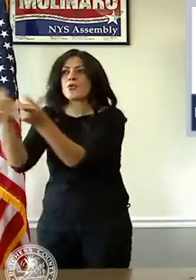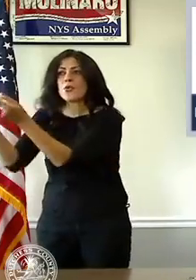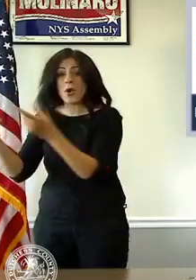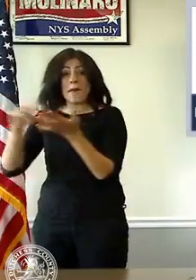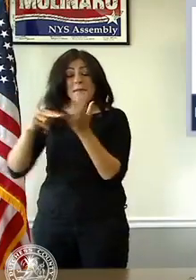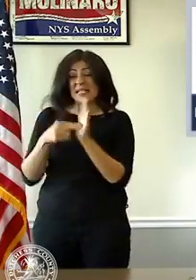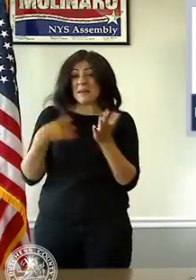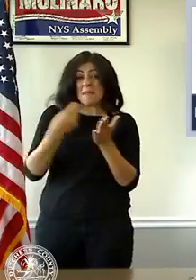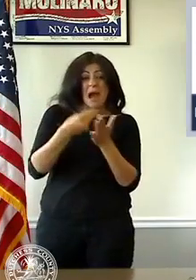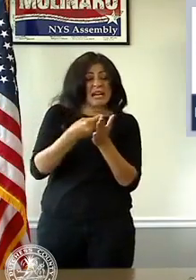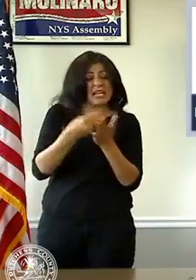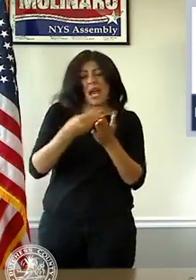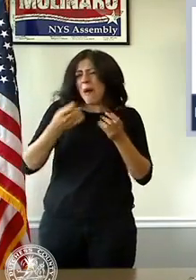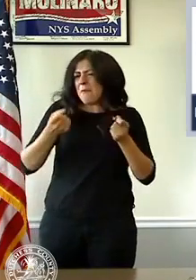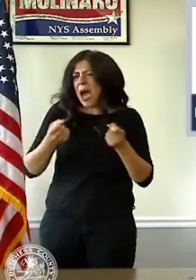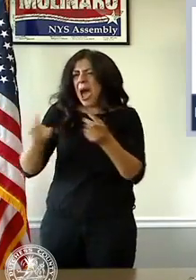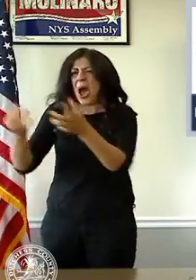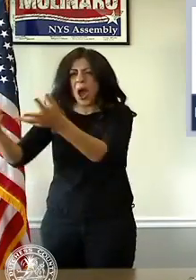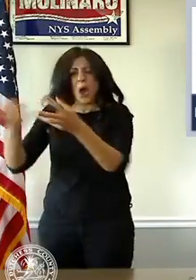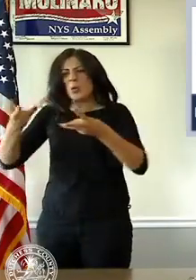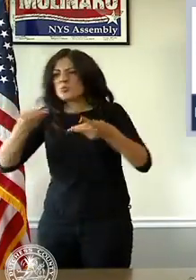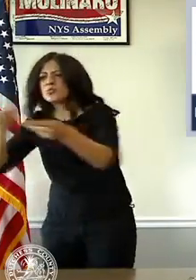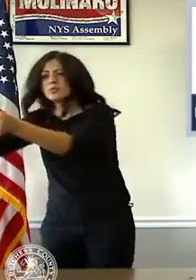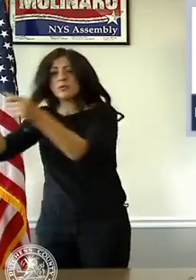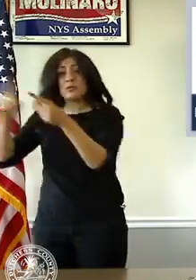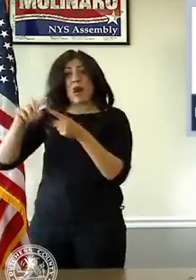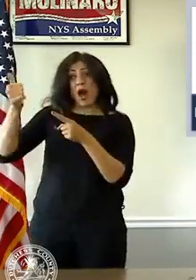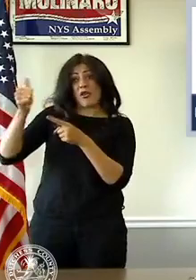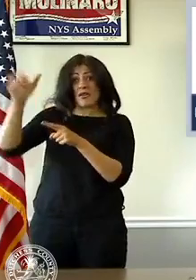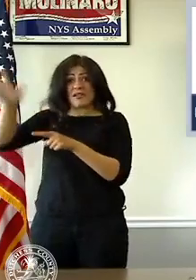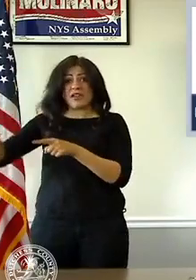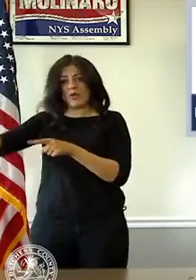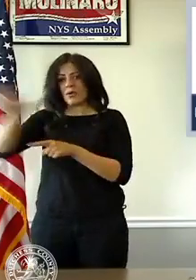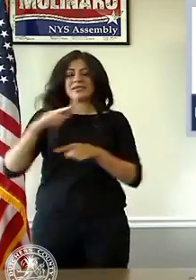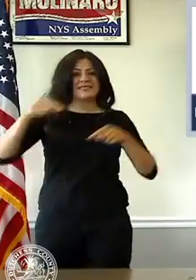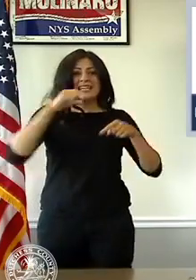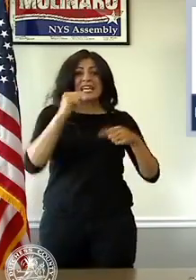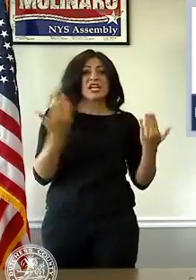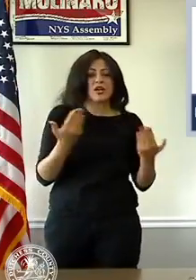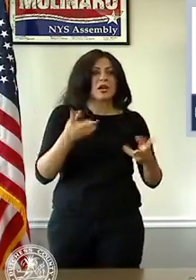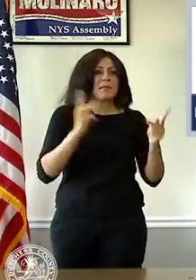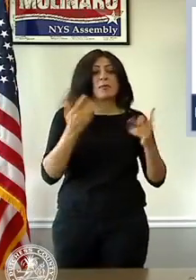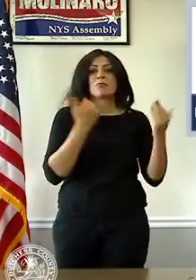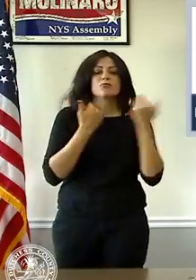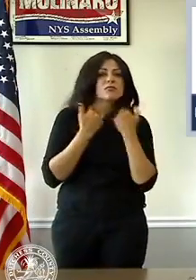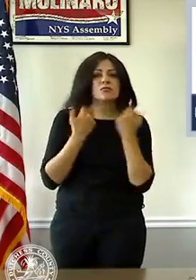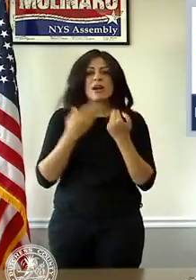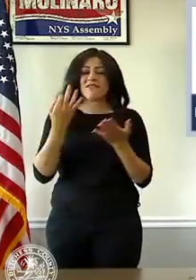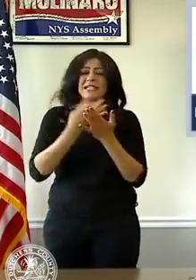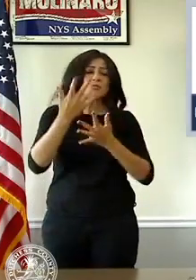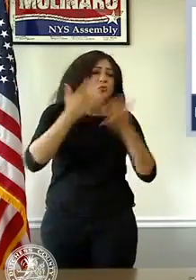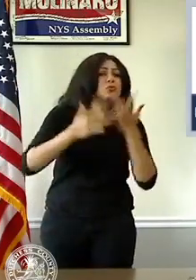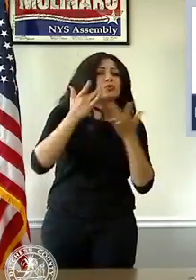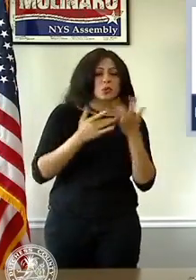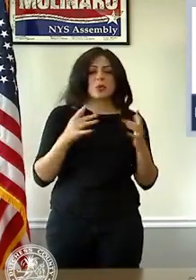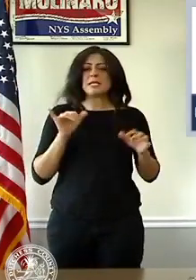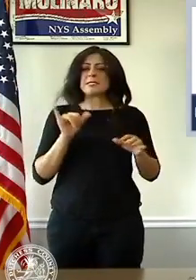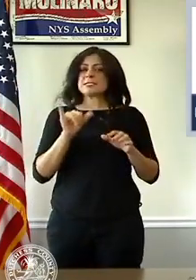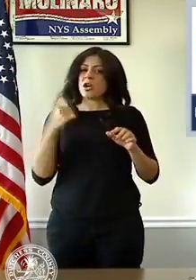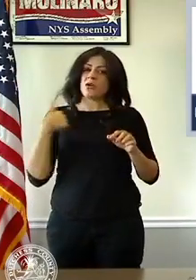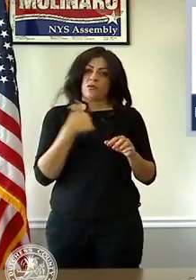millions of dollars leaving our communities. So in order to ensure that that doesn't continue, we want to confront some of these inequities. And our point is